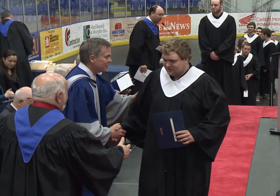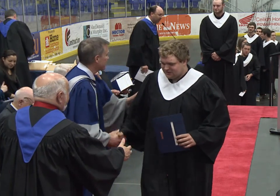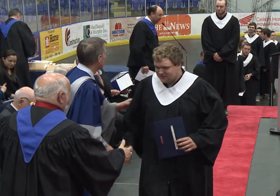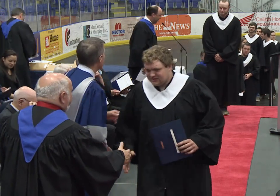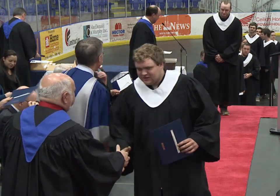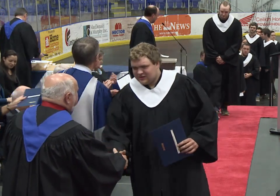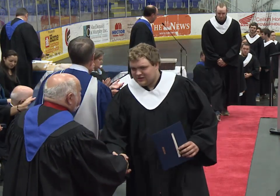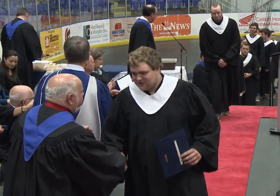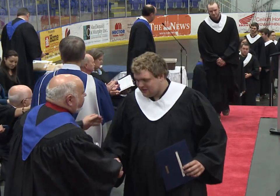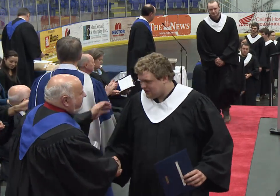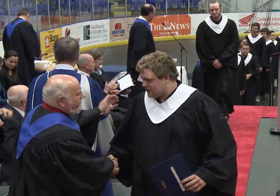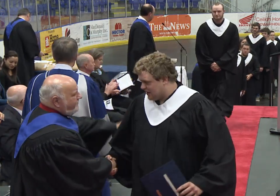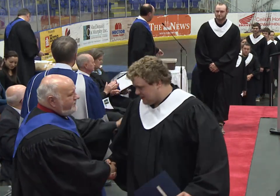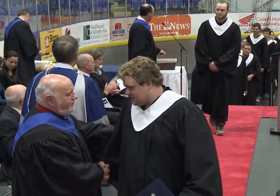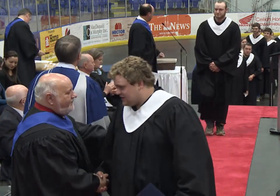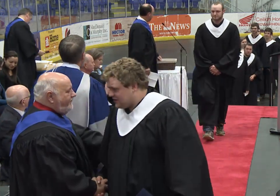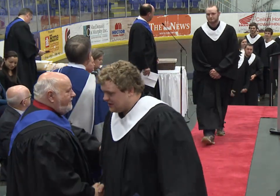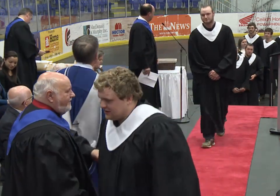Sam Cook.